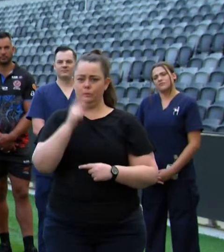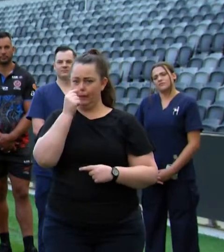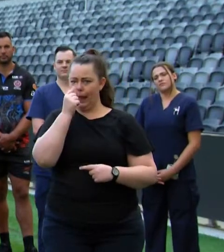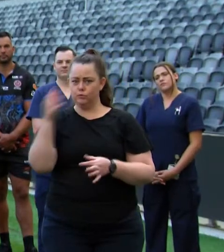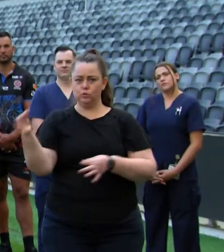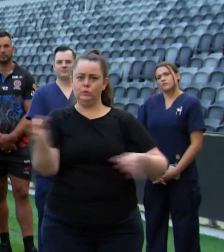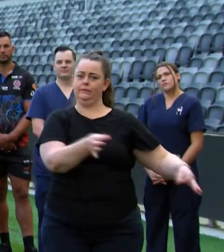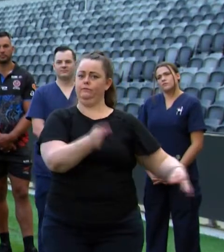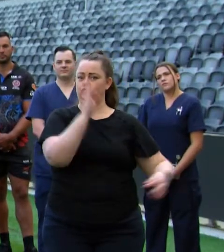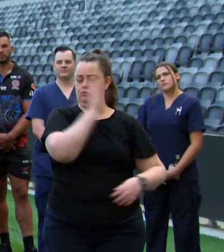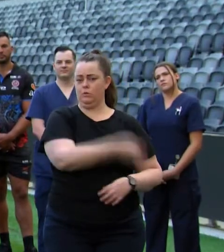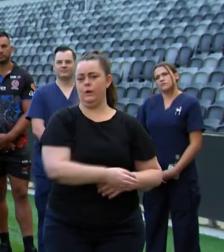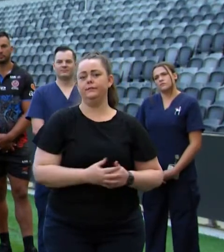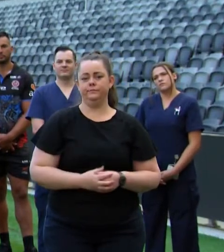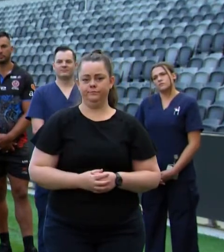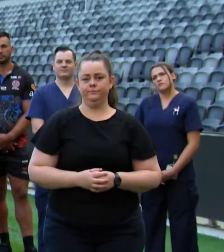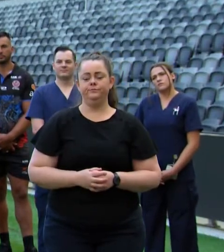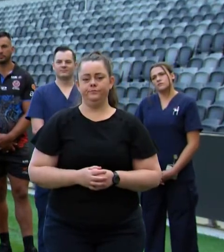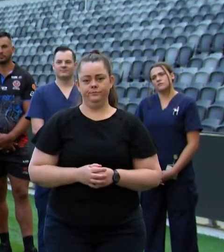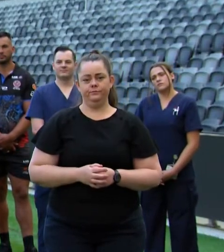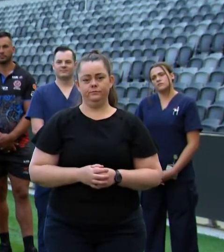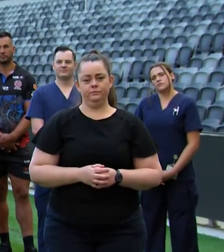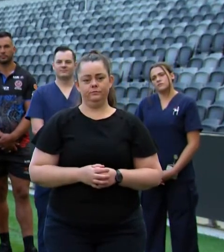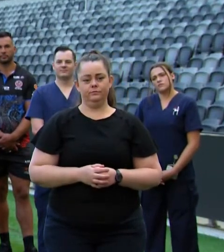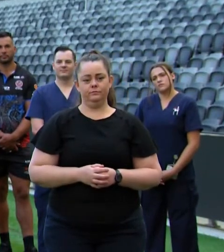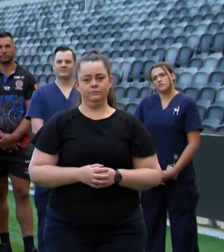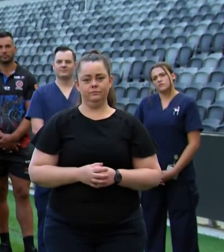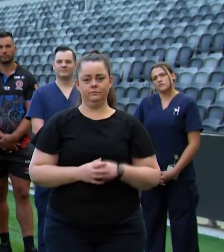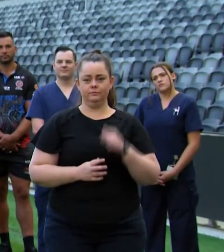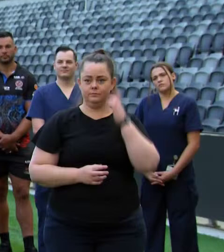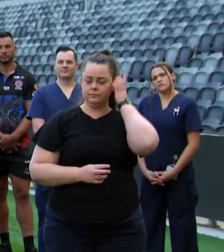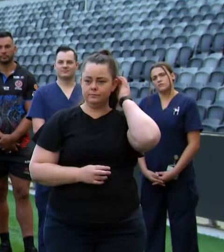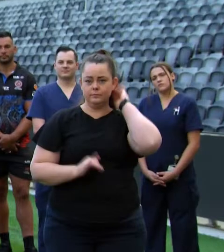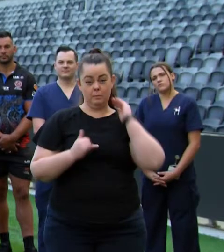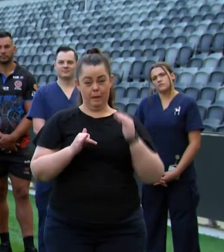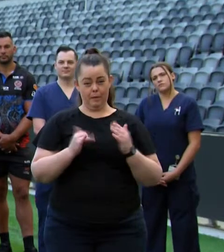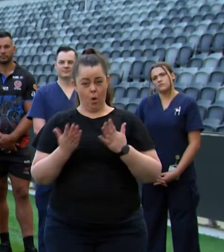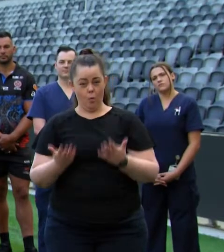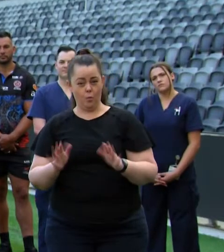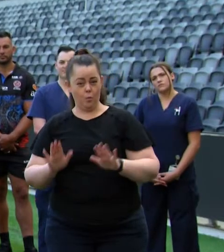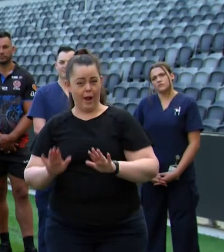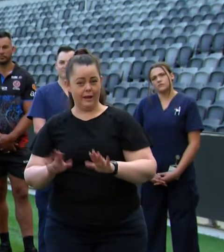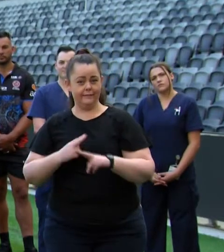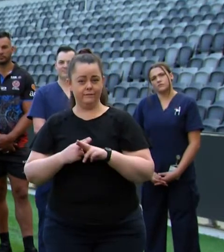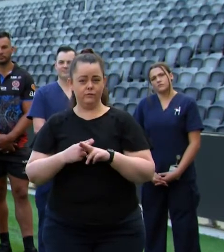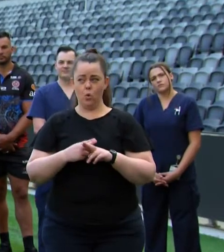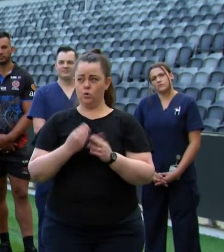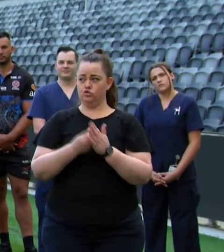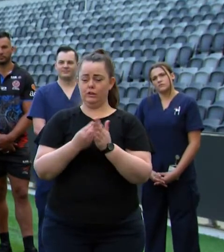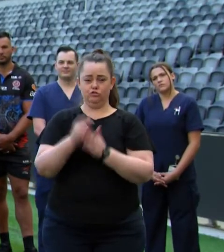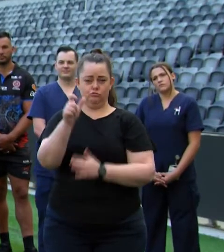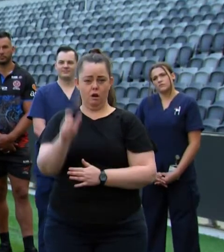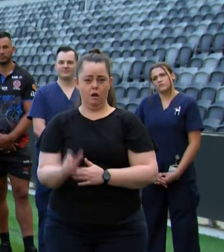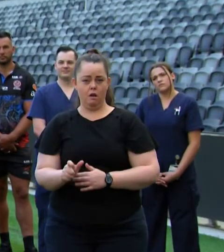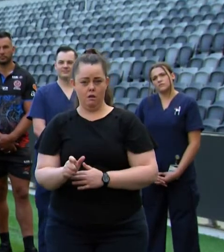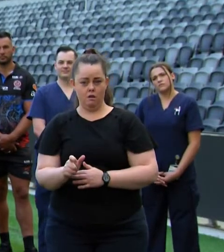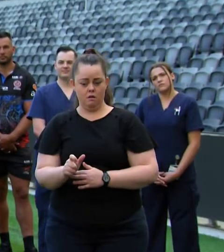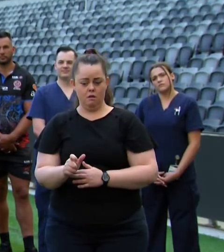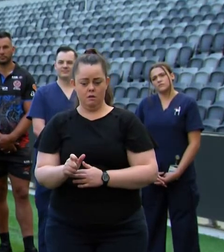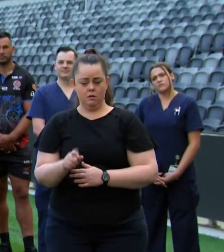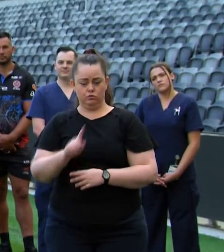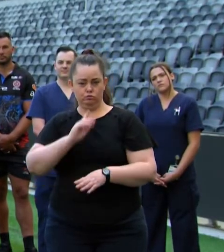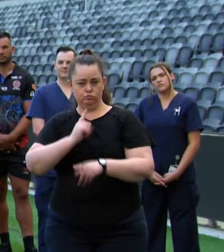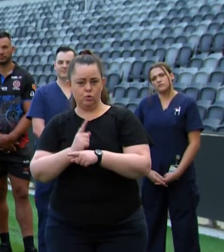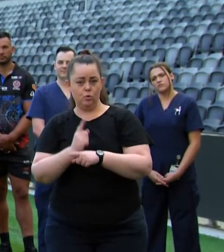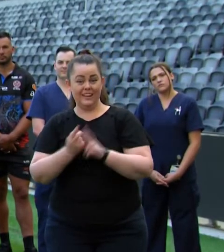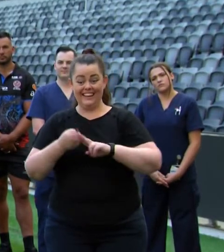if Treasury needs, and I'll probably leave this to the Treasurer, but if Treasury needs to review its processes in